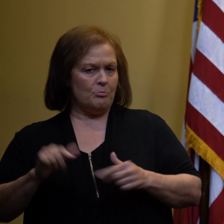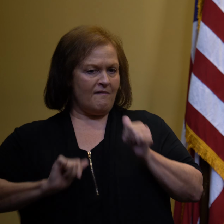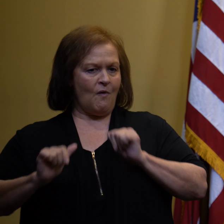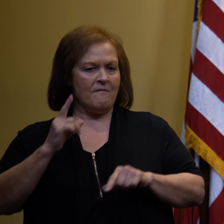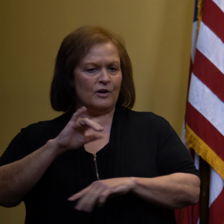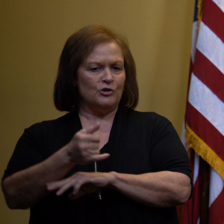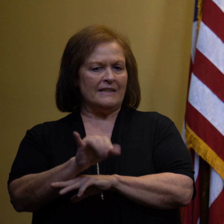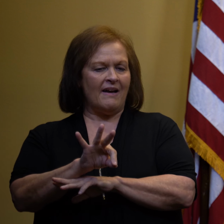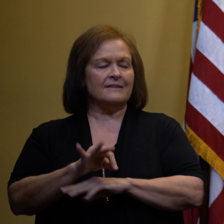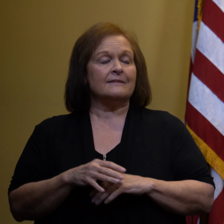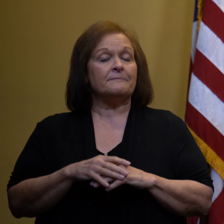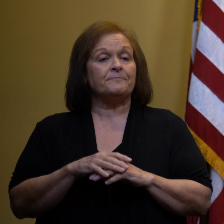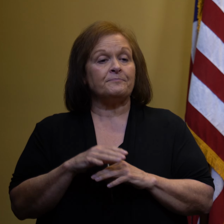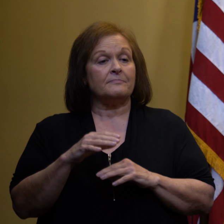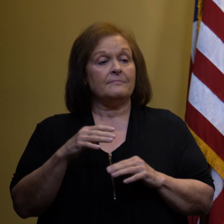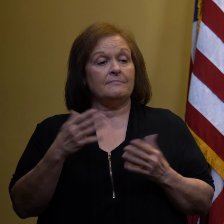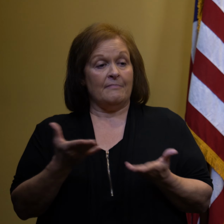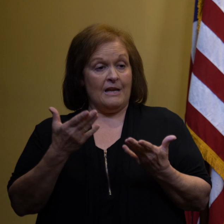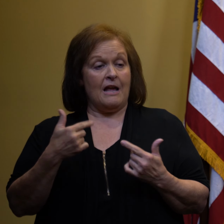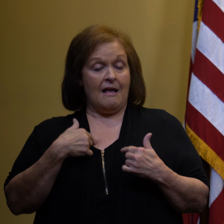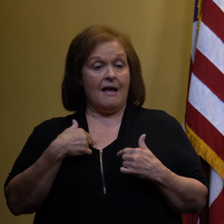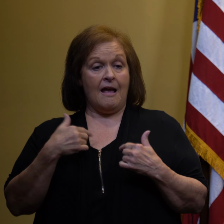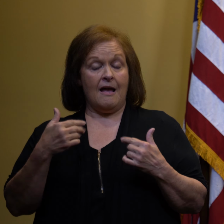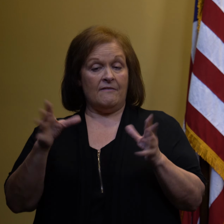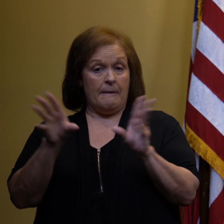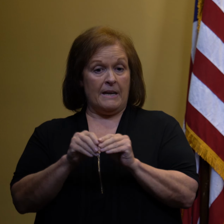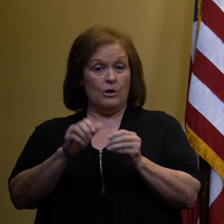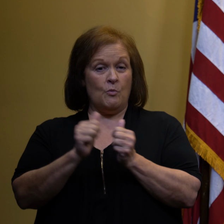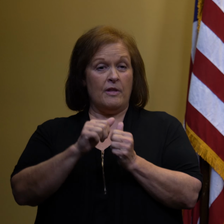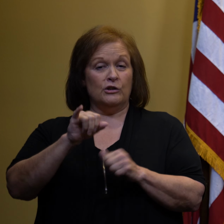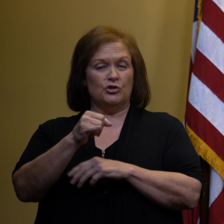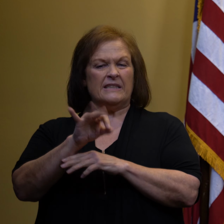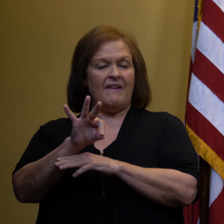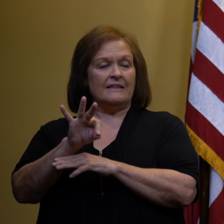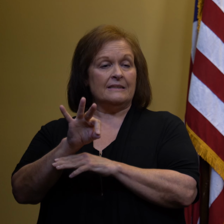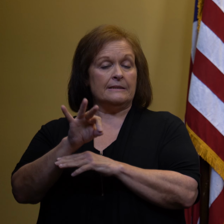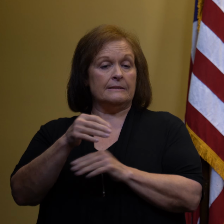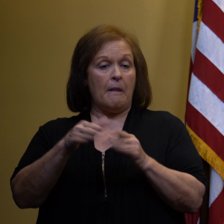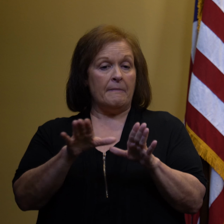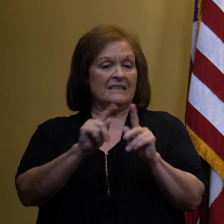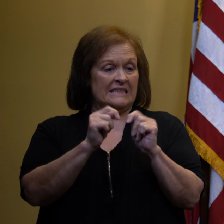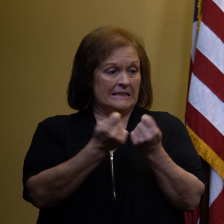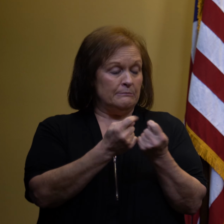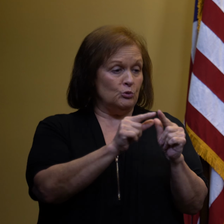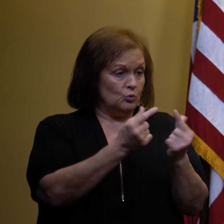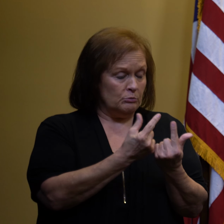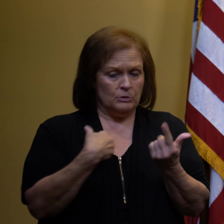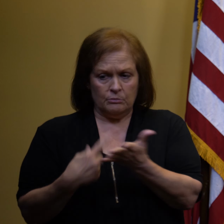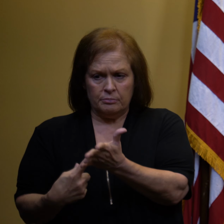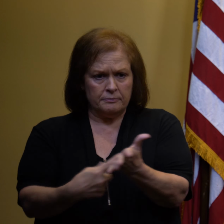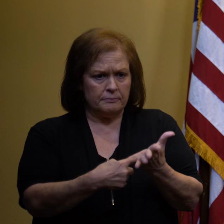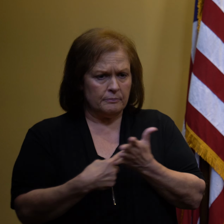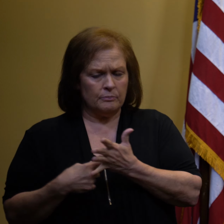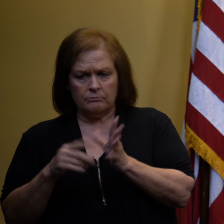On yesterday, I did have my Jazz Fest briefing with my public safety team in various departments. We did